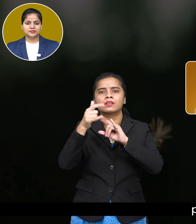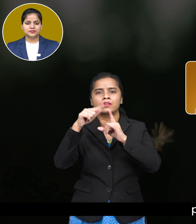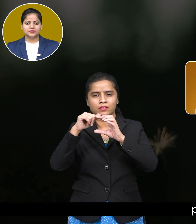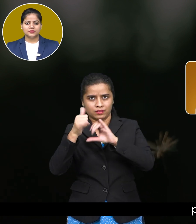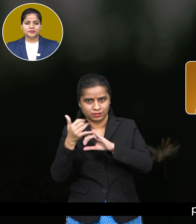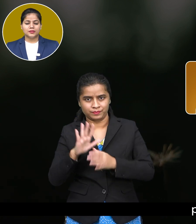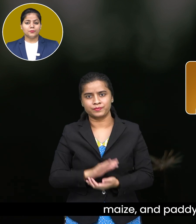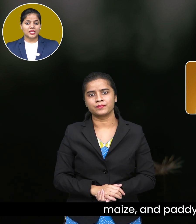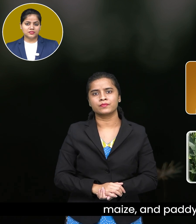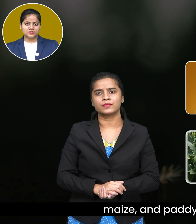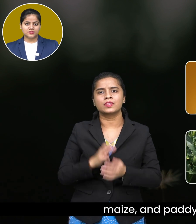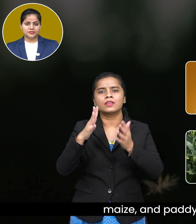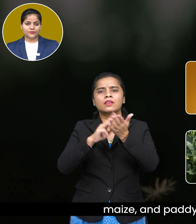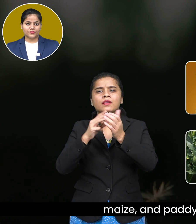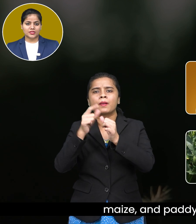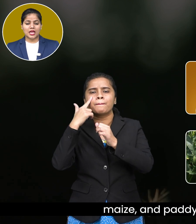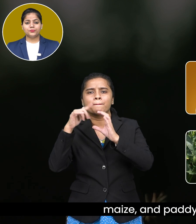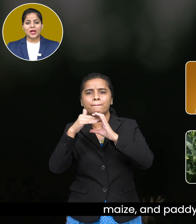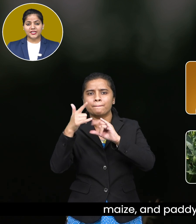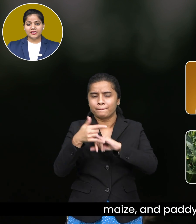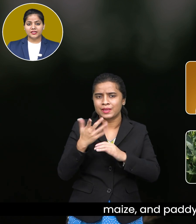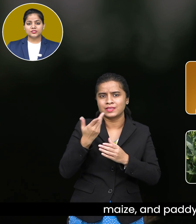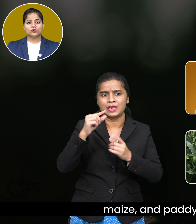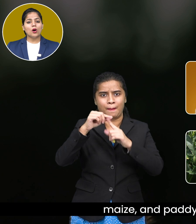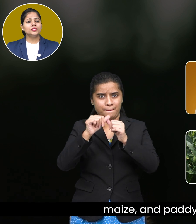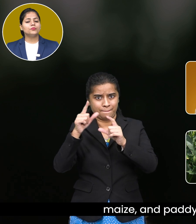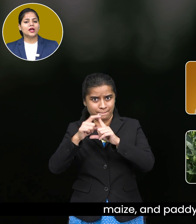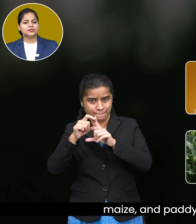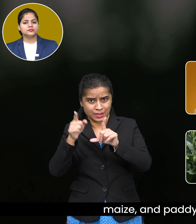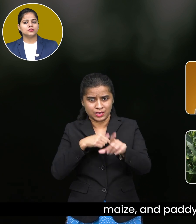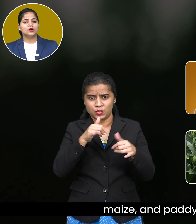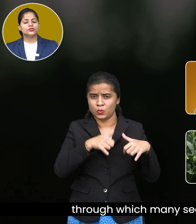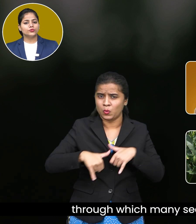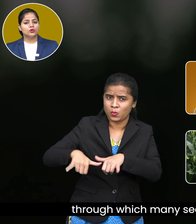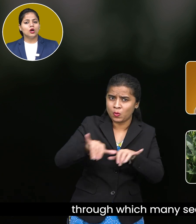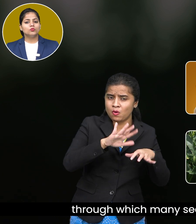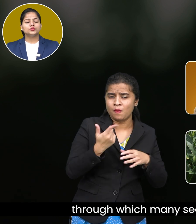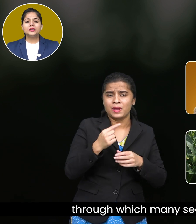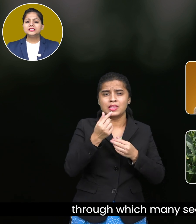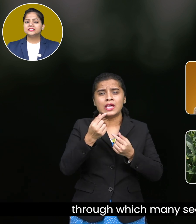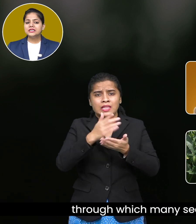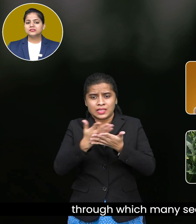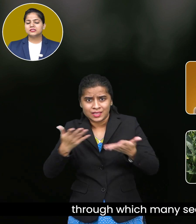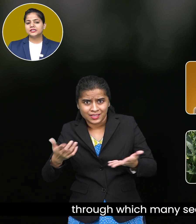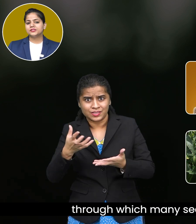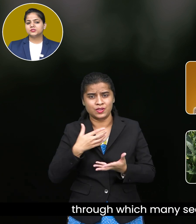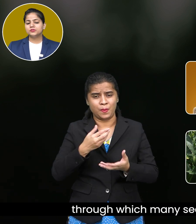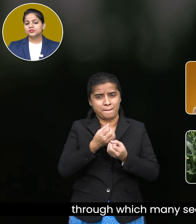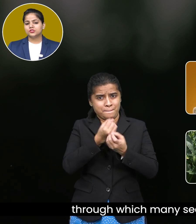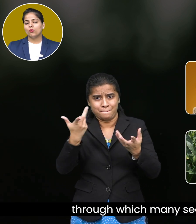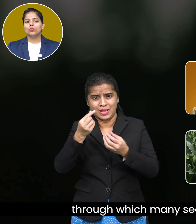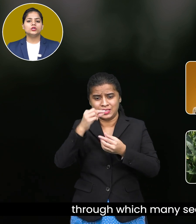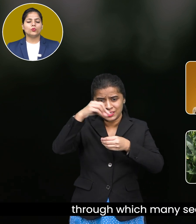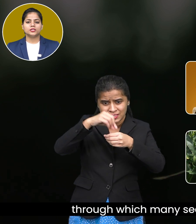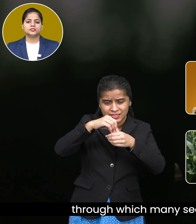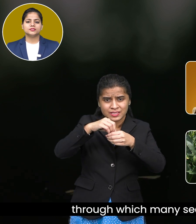pulses, maize, and paddy is a common practice through which many seeds get